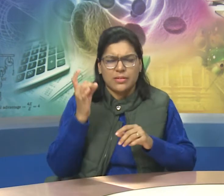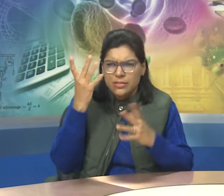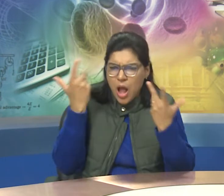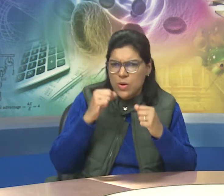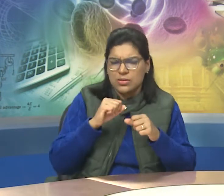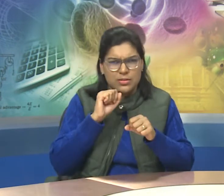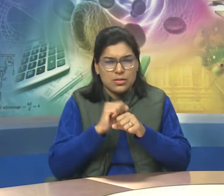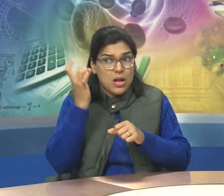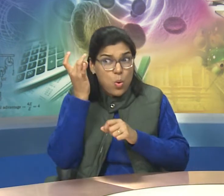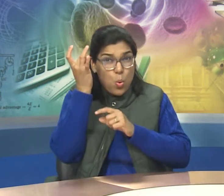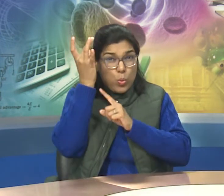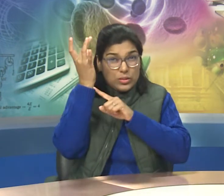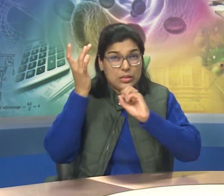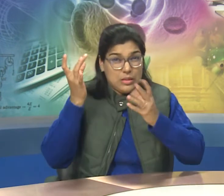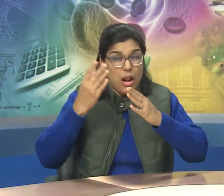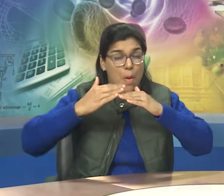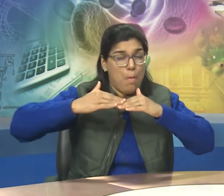When things do not happen